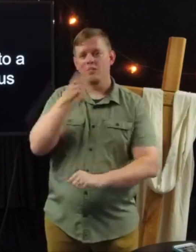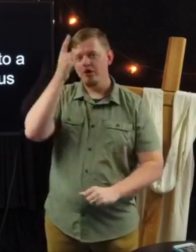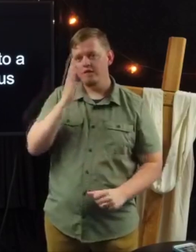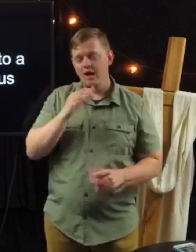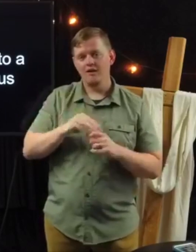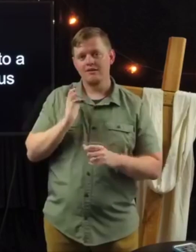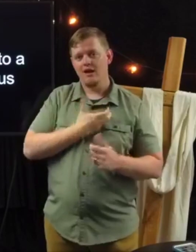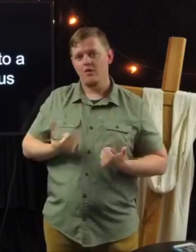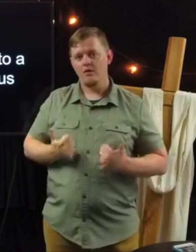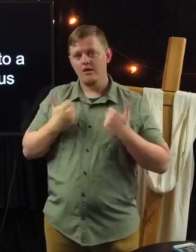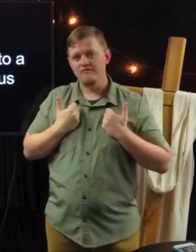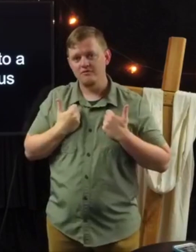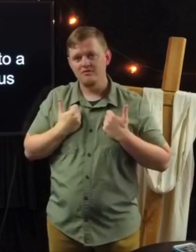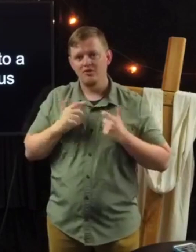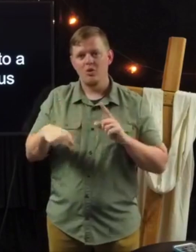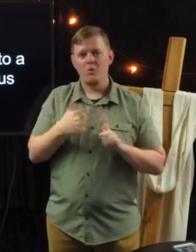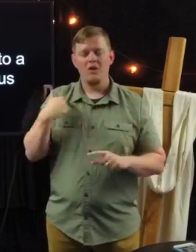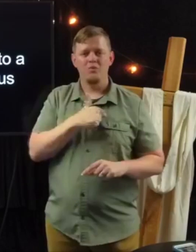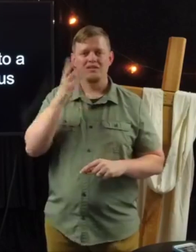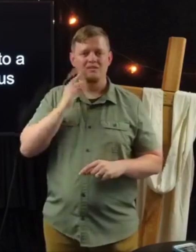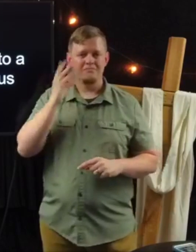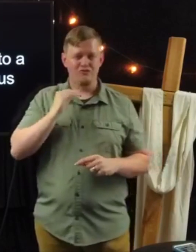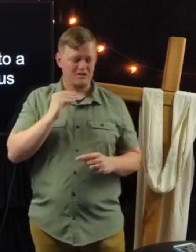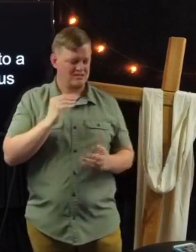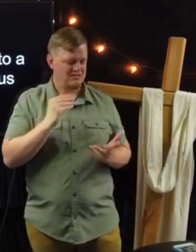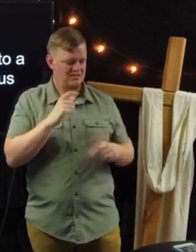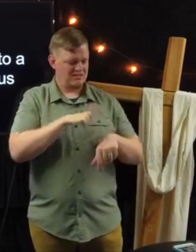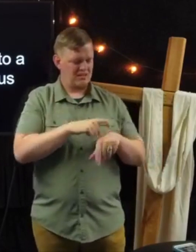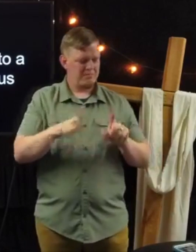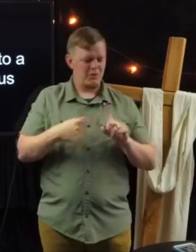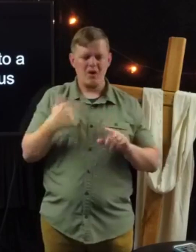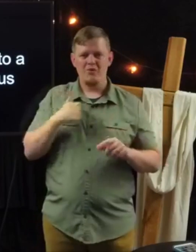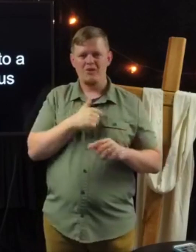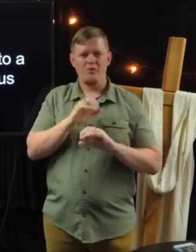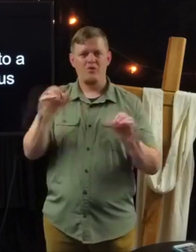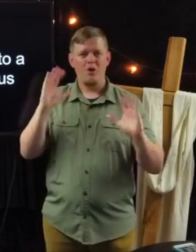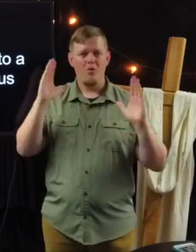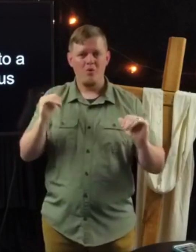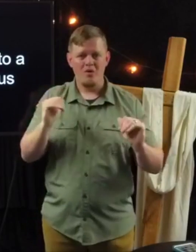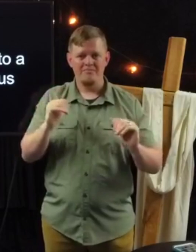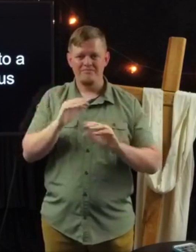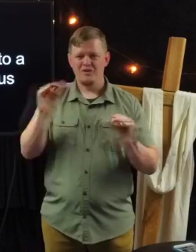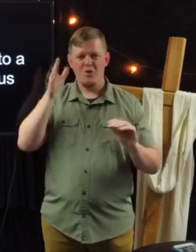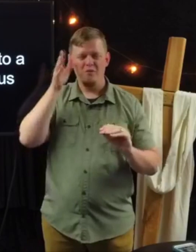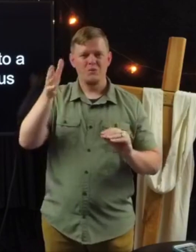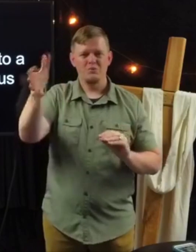the power of God in our lives. When we experience times when there's no hope, there's